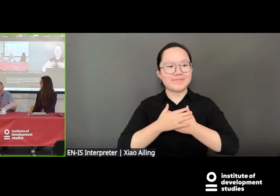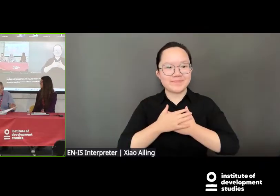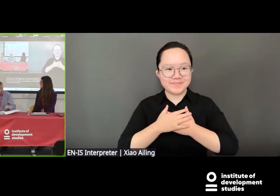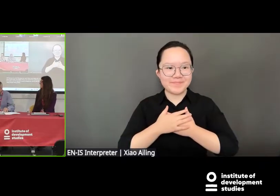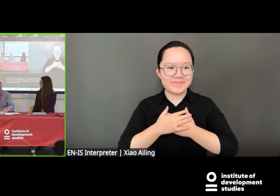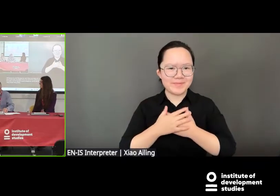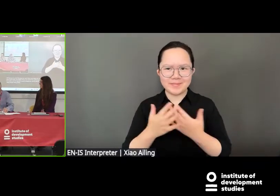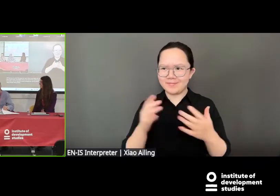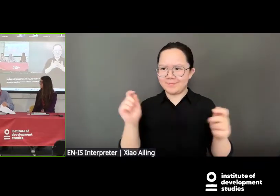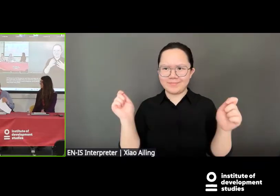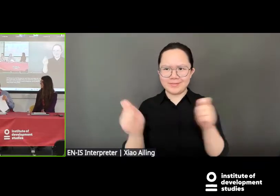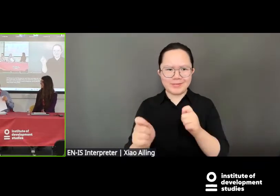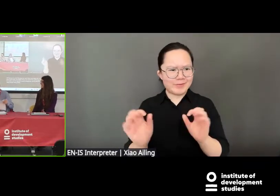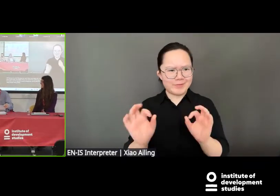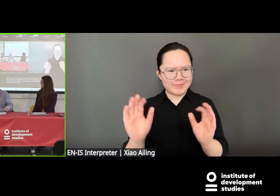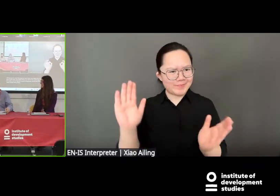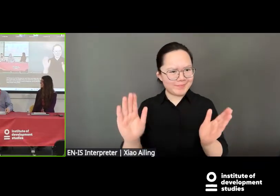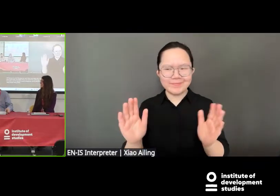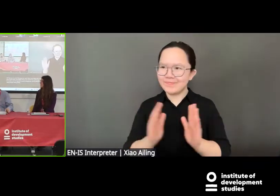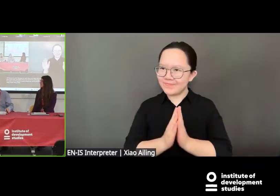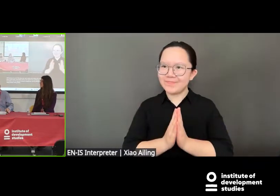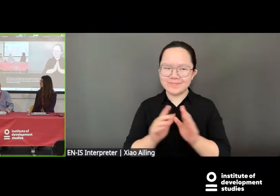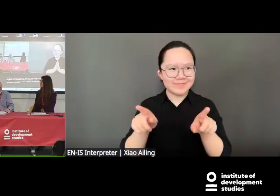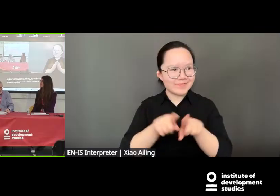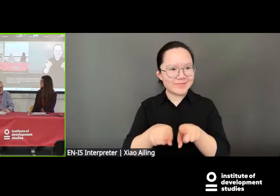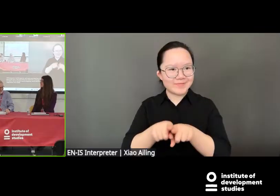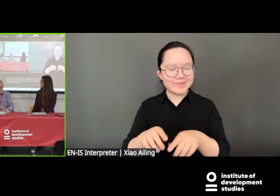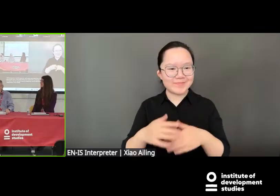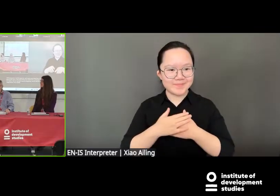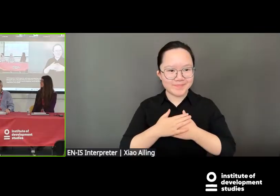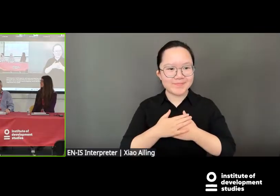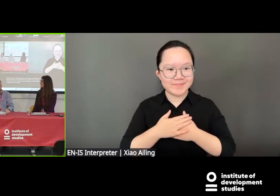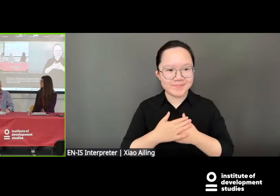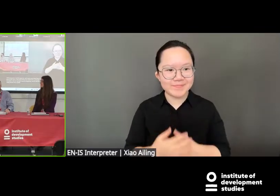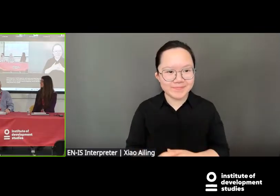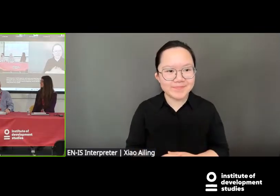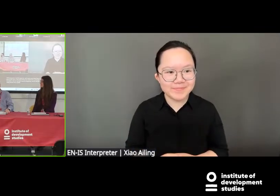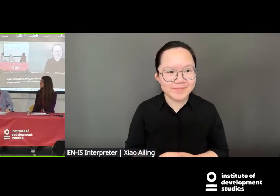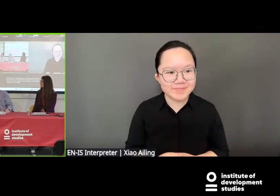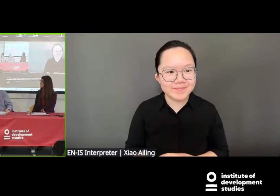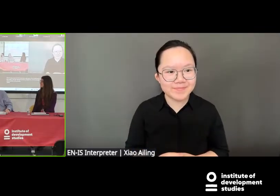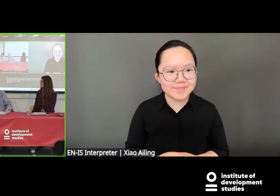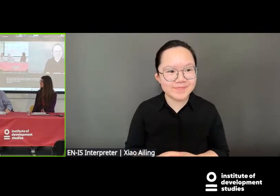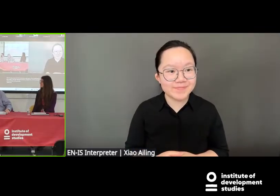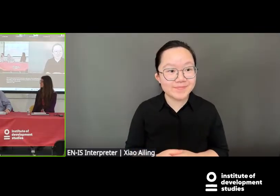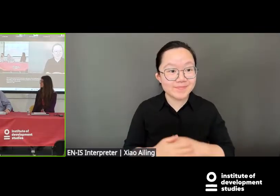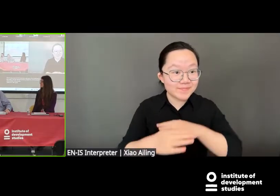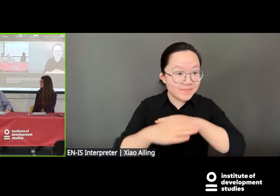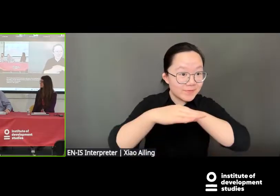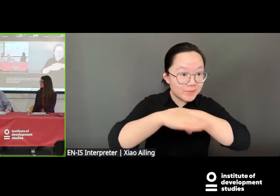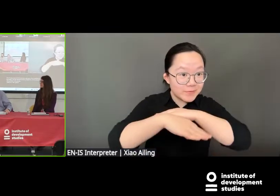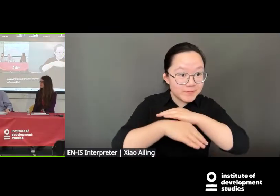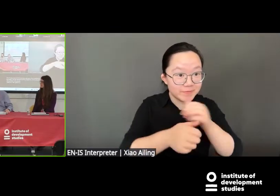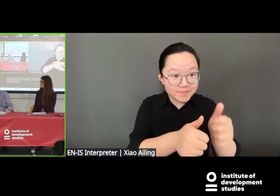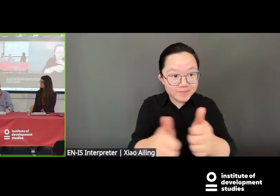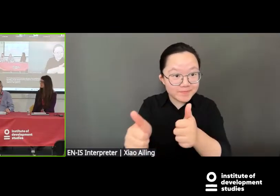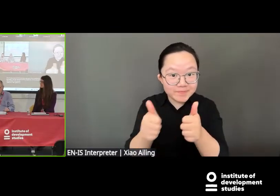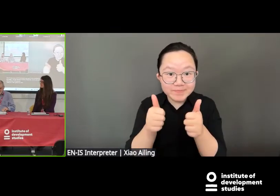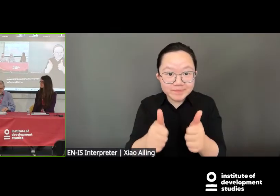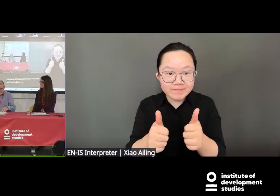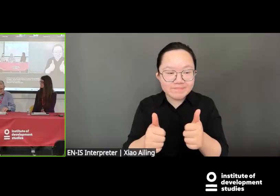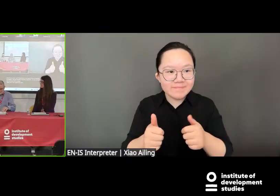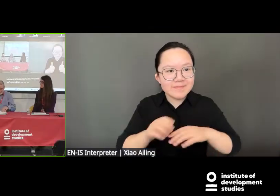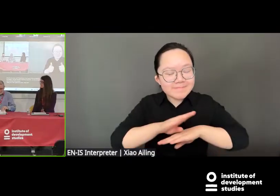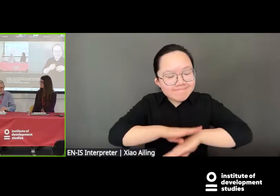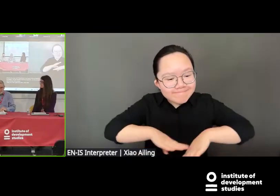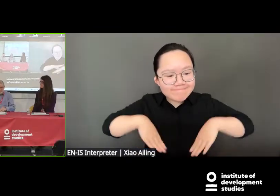But the sun is shining, which is fantastic. No, I have very, very fond memories of being here. Good afternoon, everyone. Real pleasure to